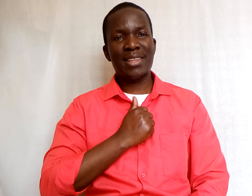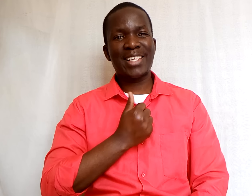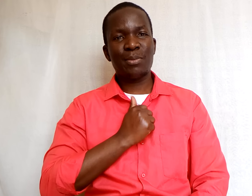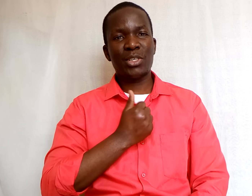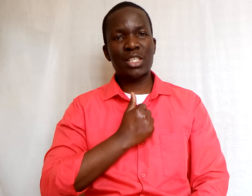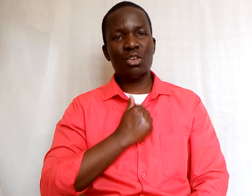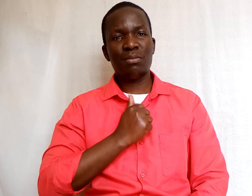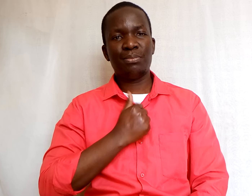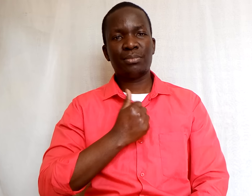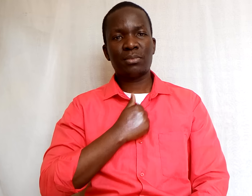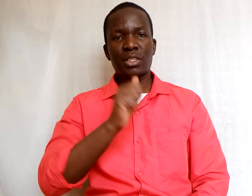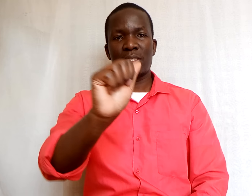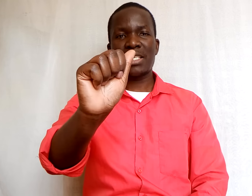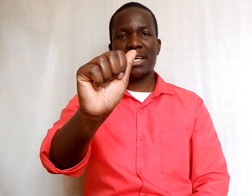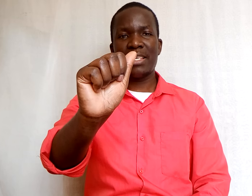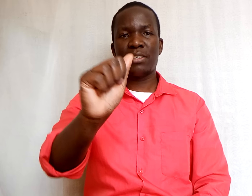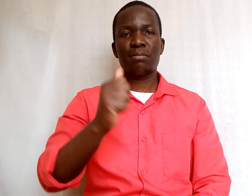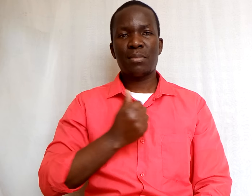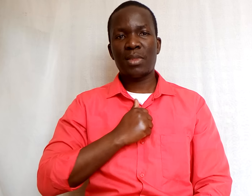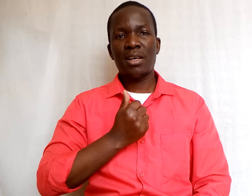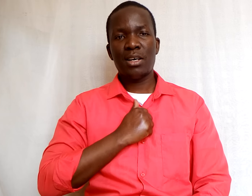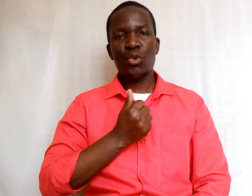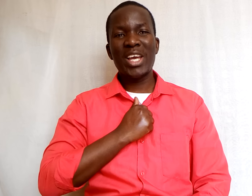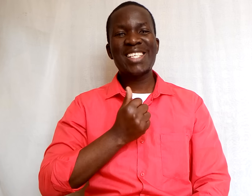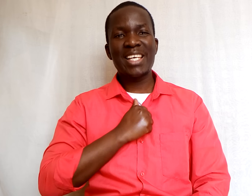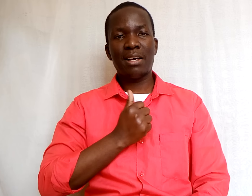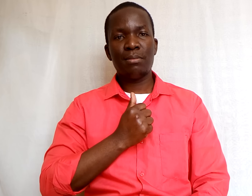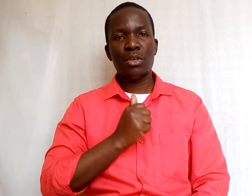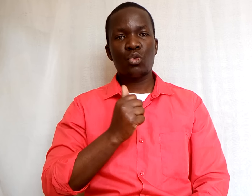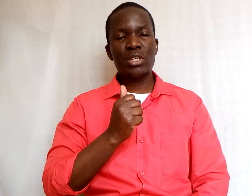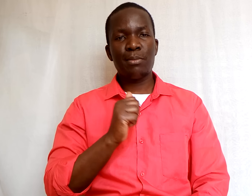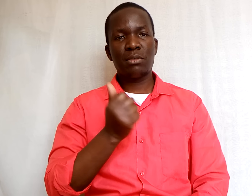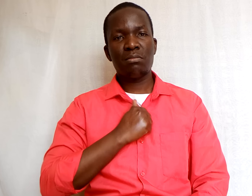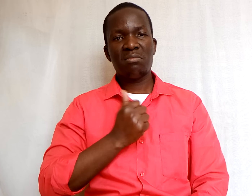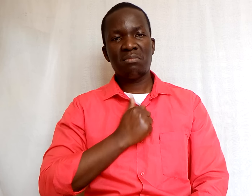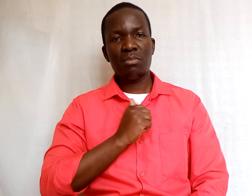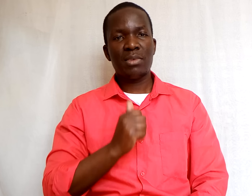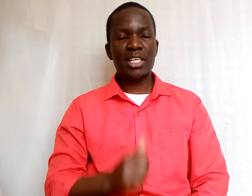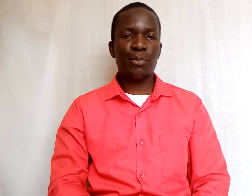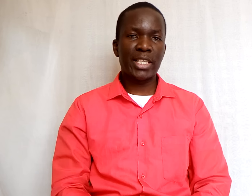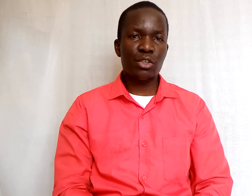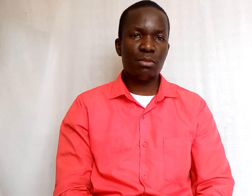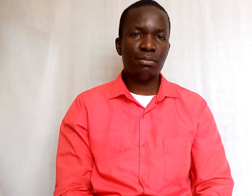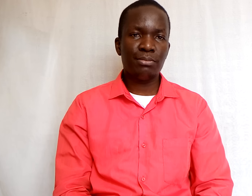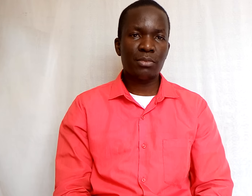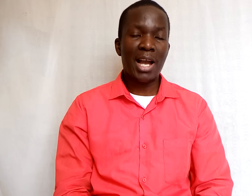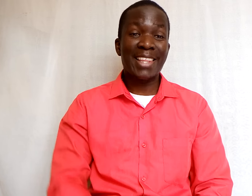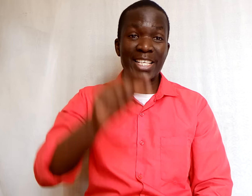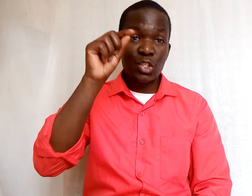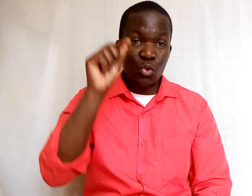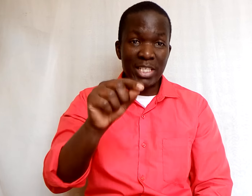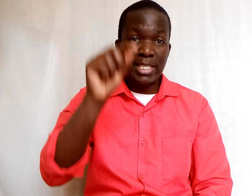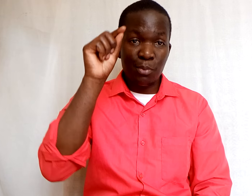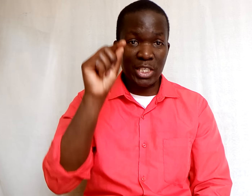that's potato. Just like this, you hit here 2 times, that's potato. And that's sweet